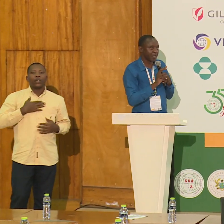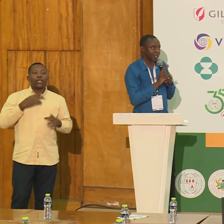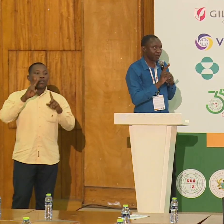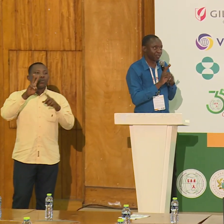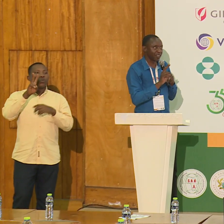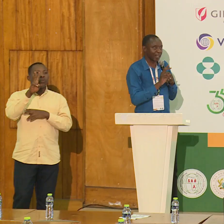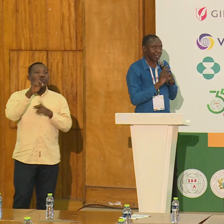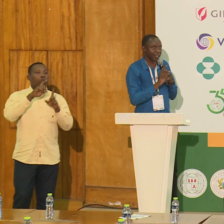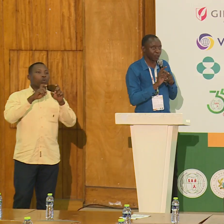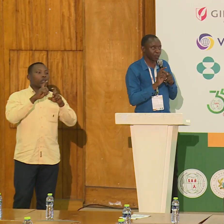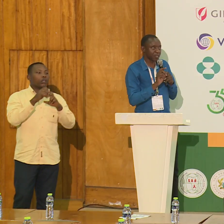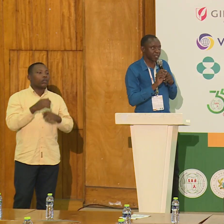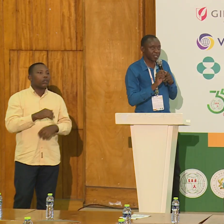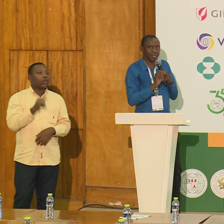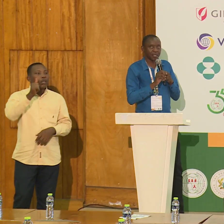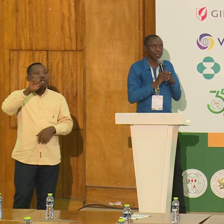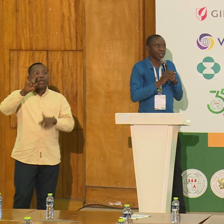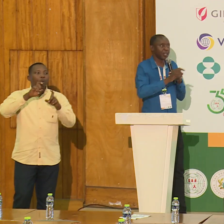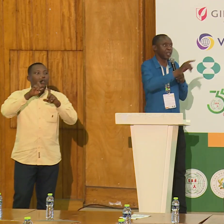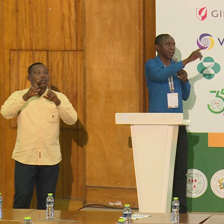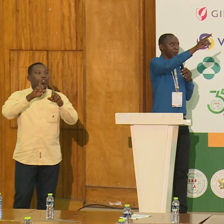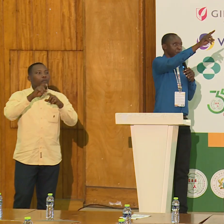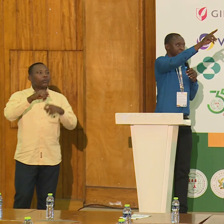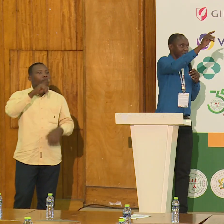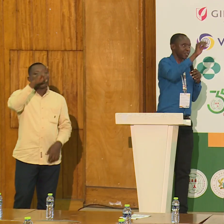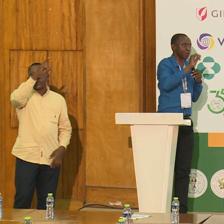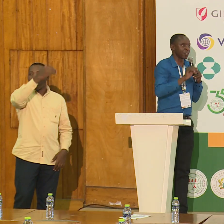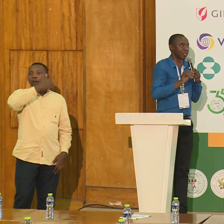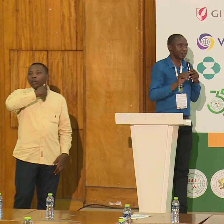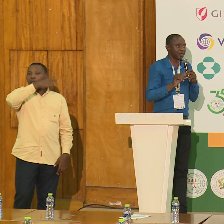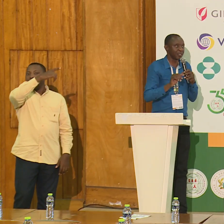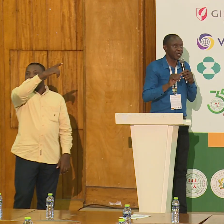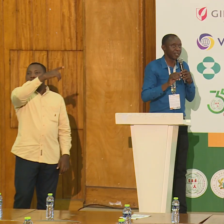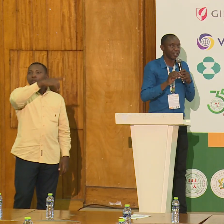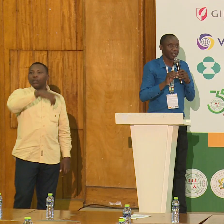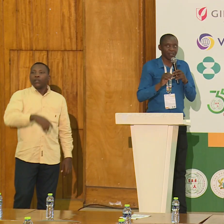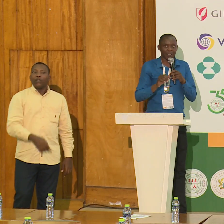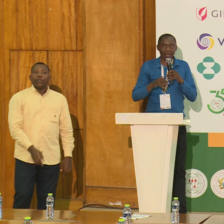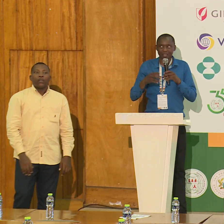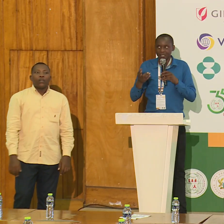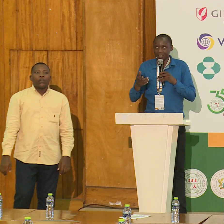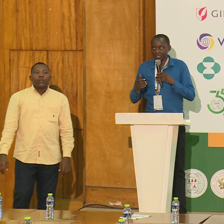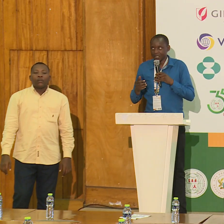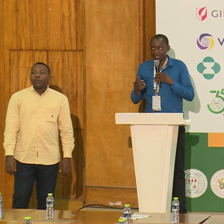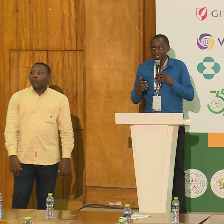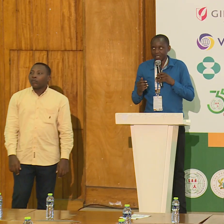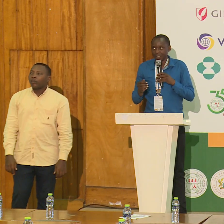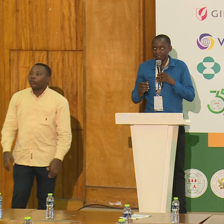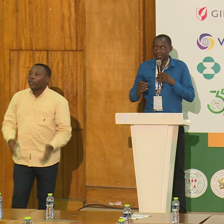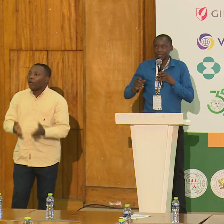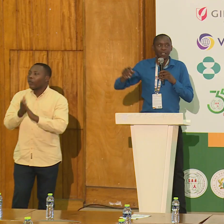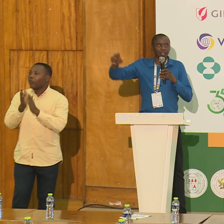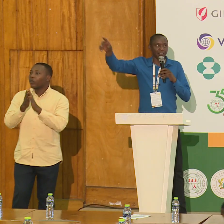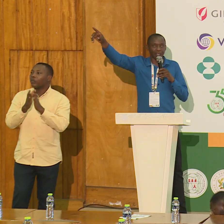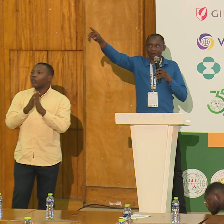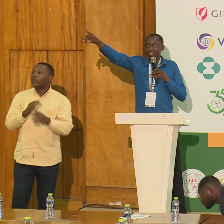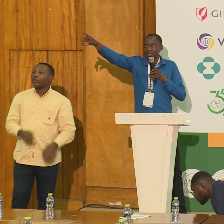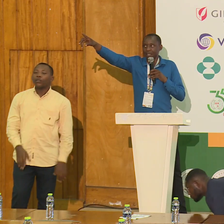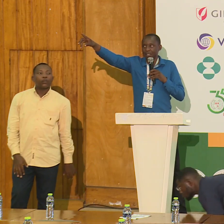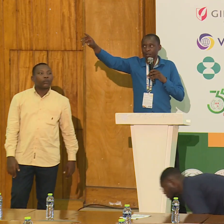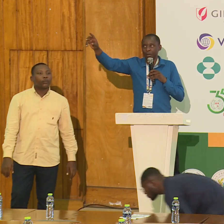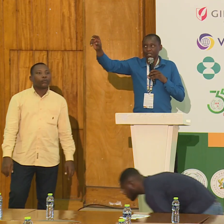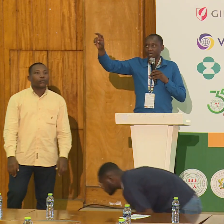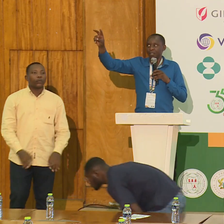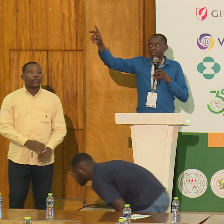questions, if there are any questions, quickly so that the other sessions can start. Then